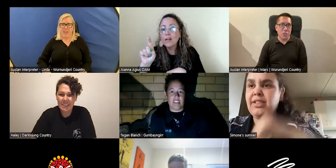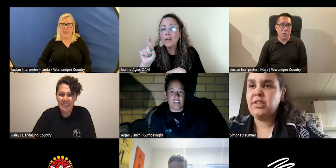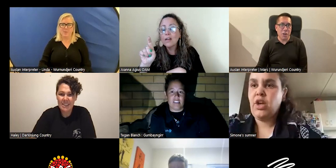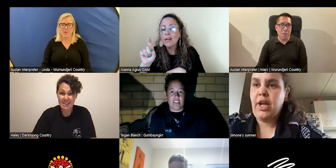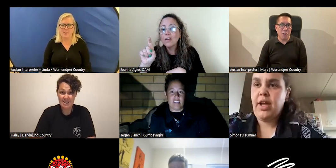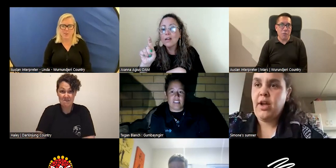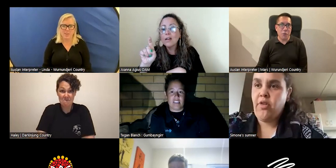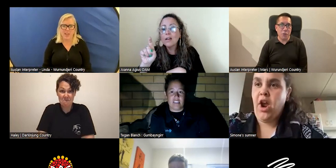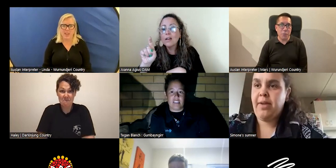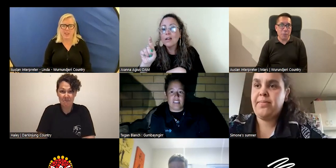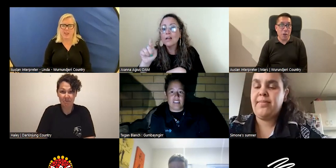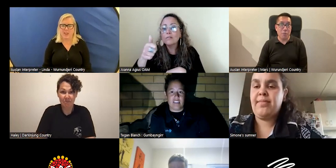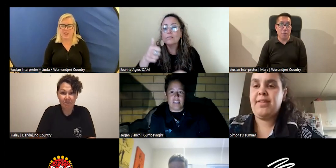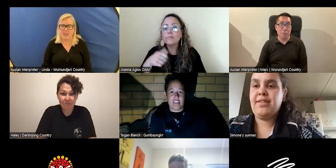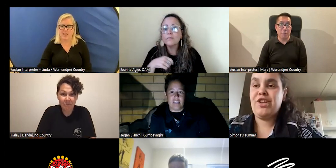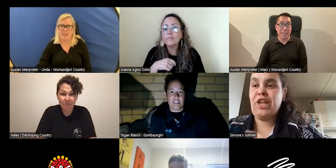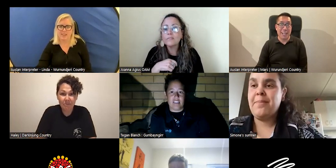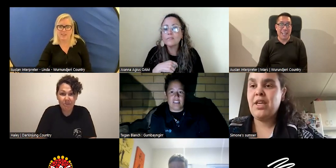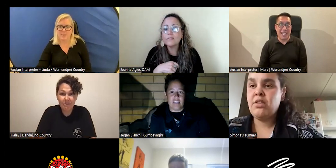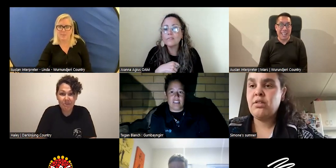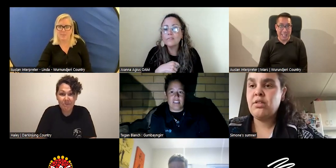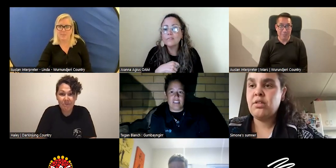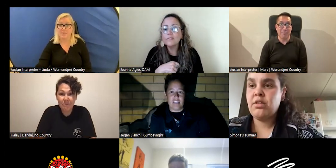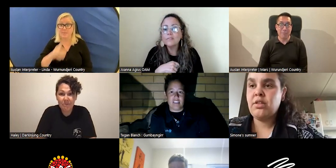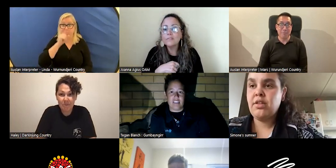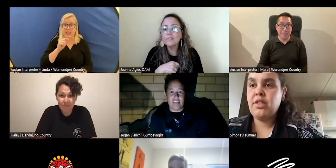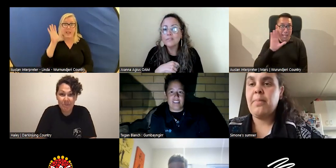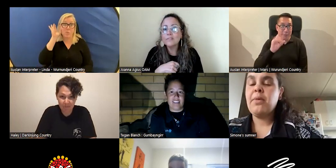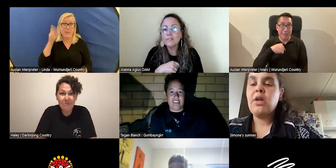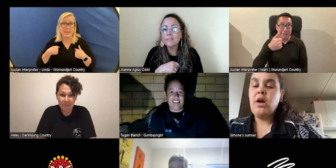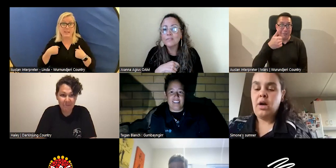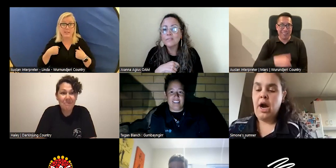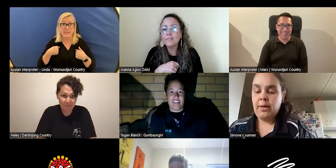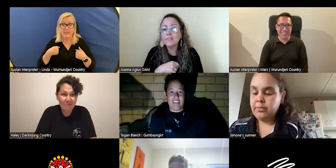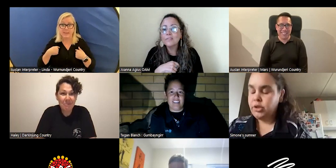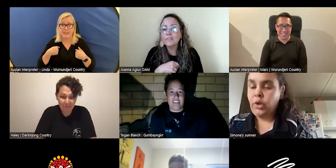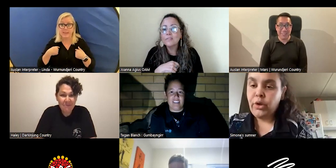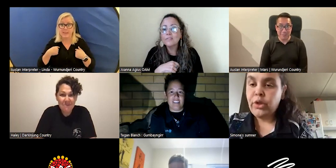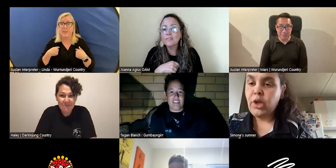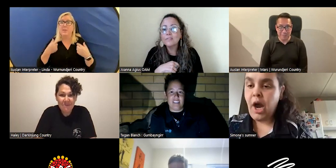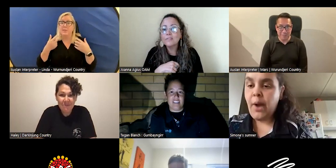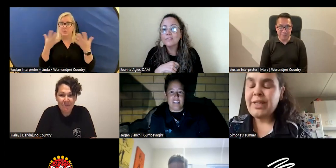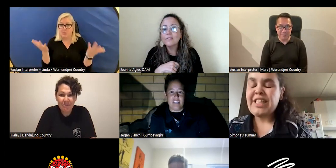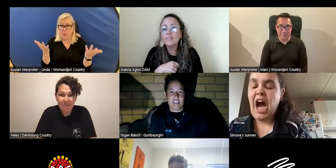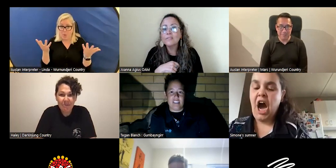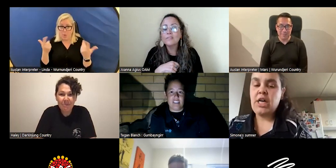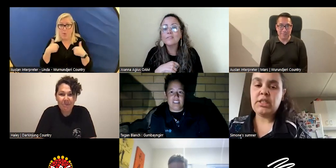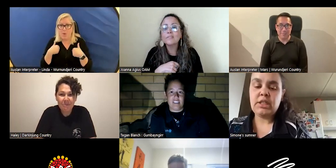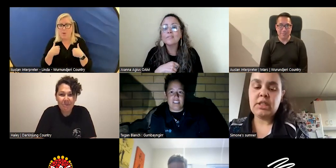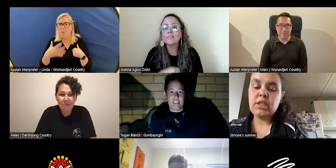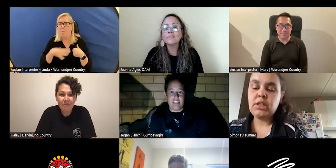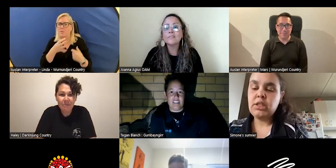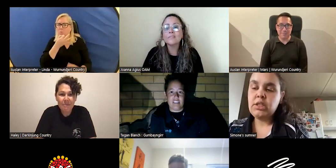I can turn your How do I microphone on do for you. that? Can you hear me? Yeah. So I wanted to